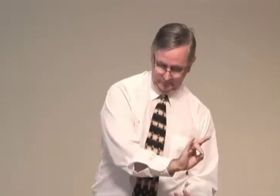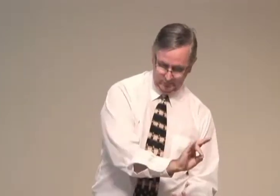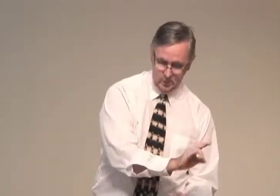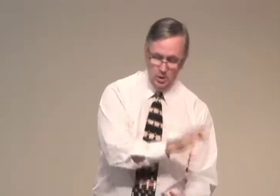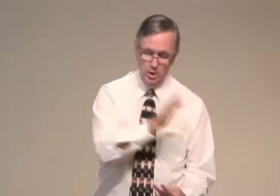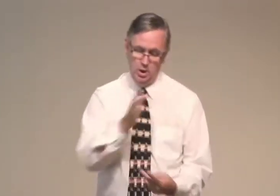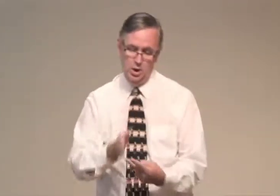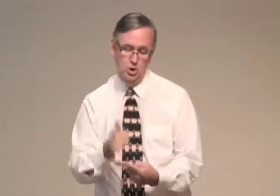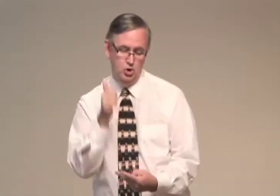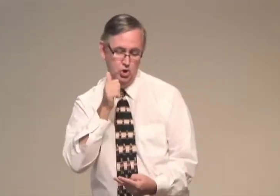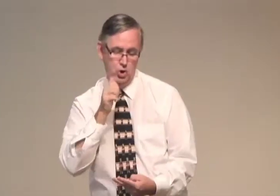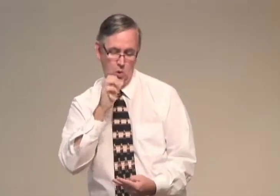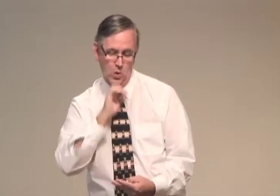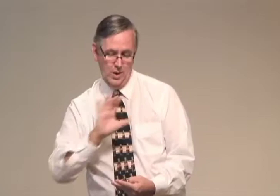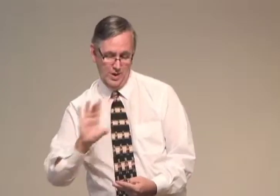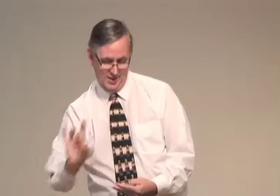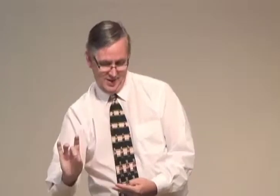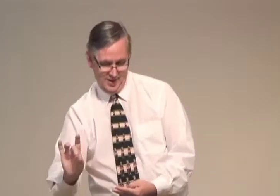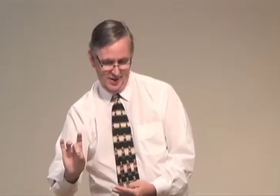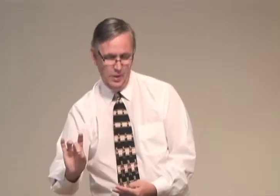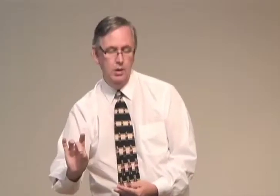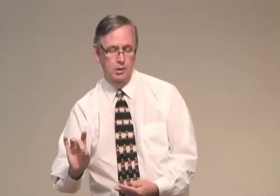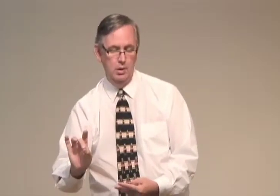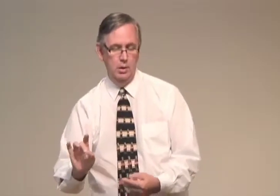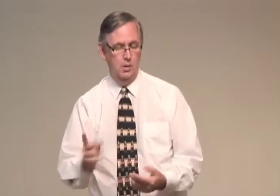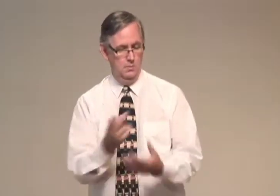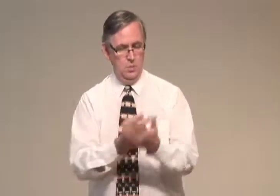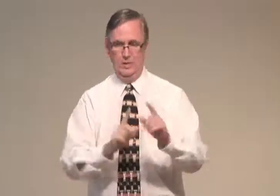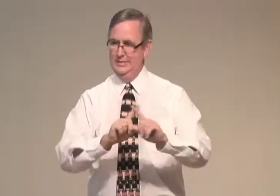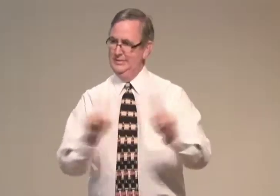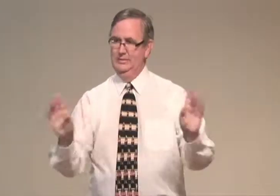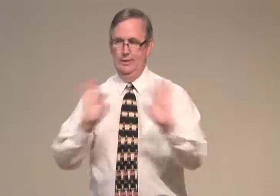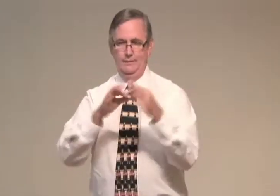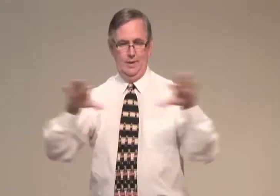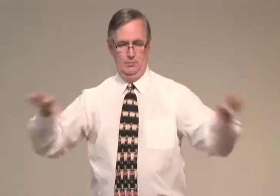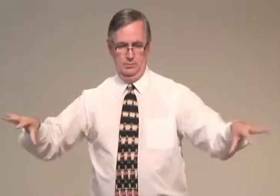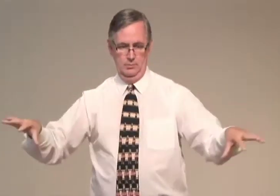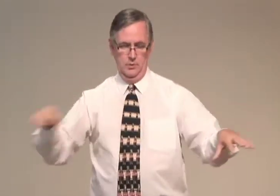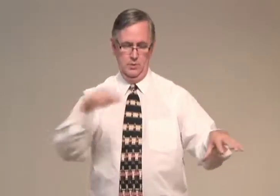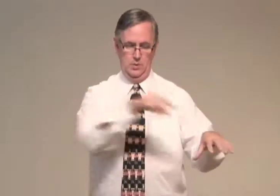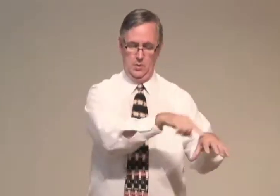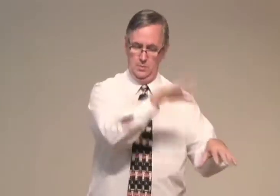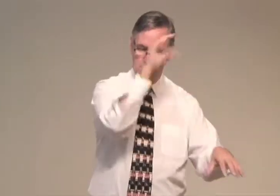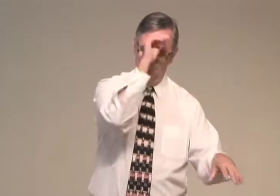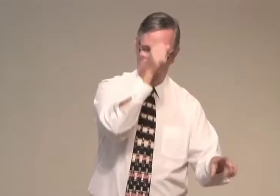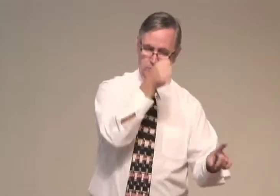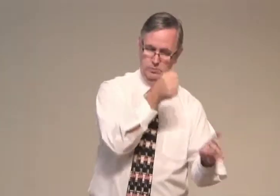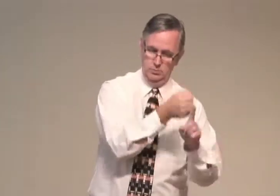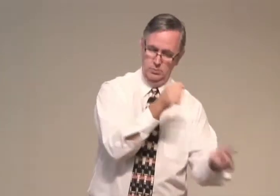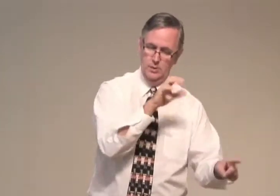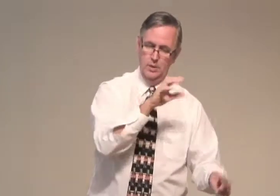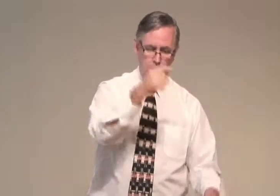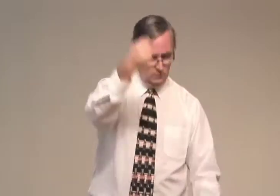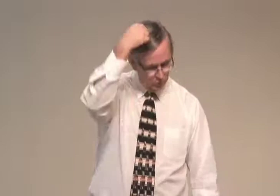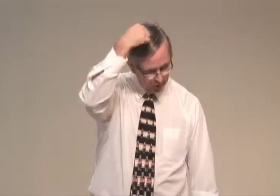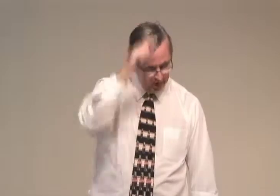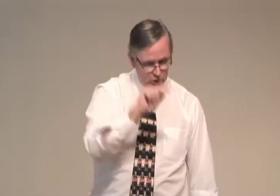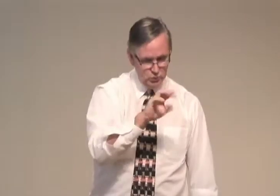is now seven, and a little girl who is now eight. They're from different families. The little